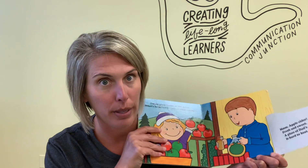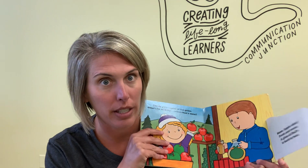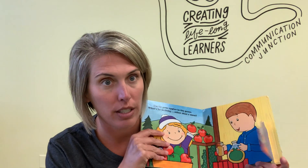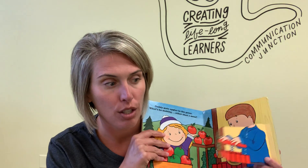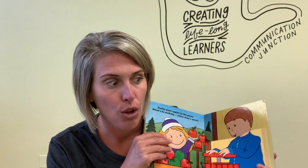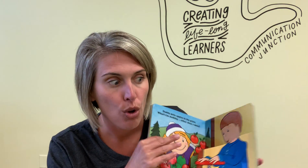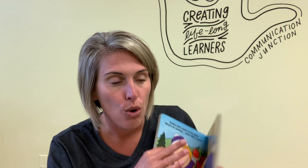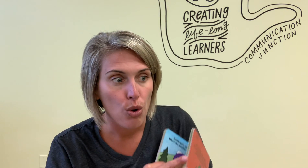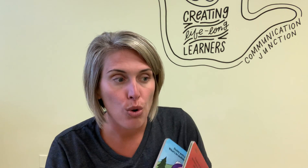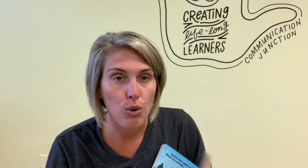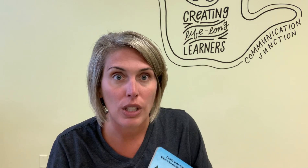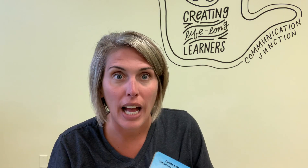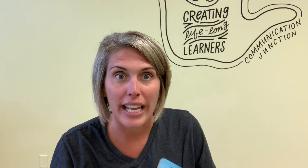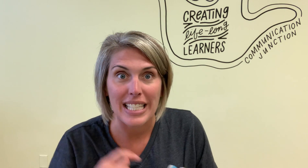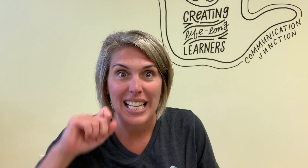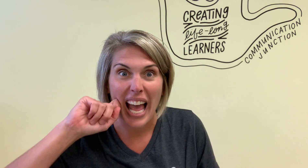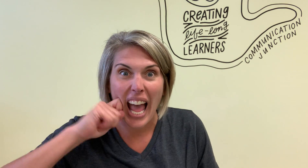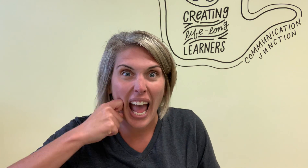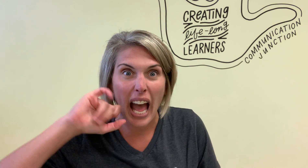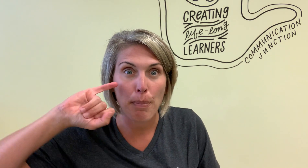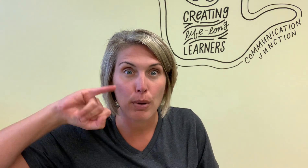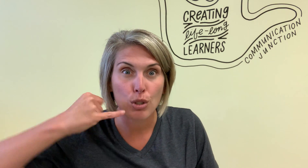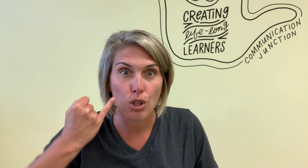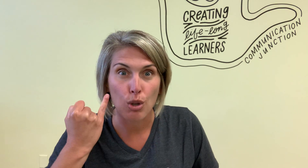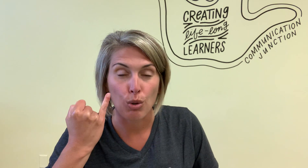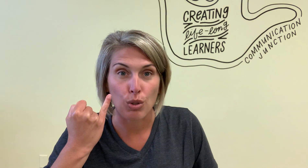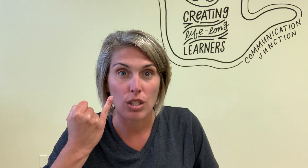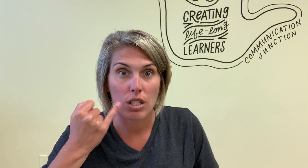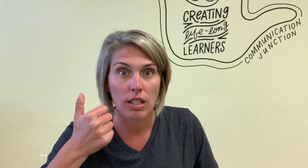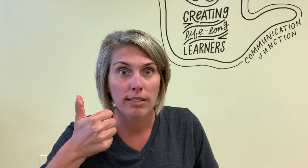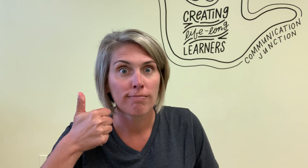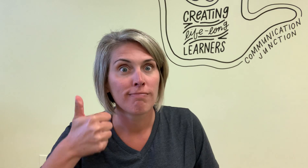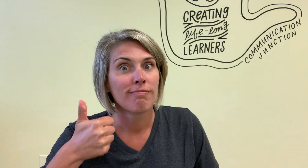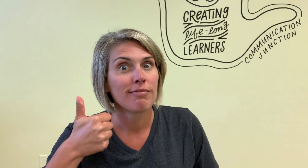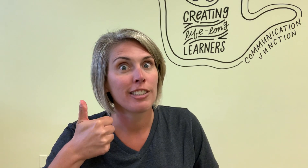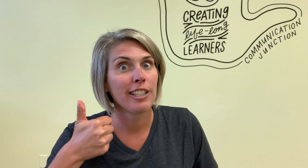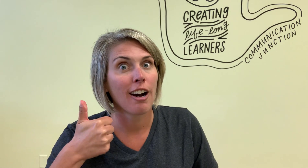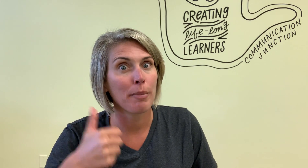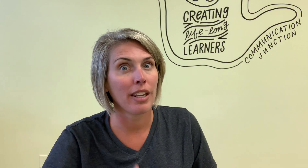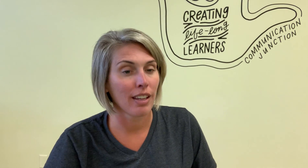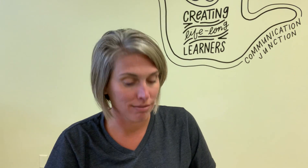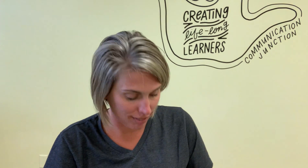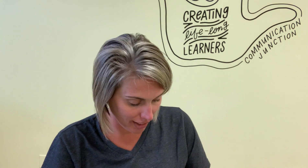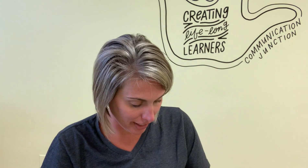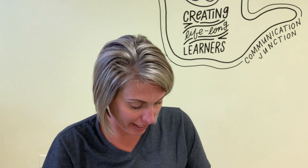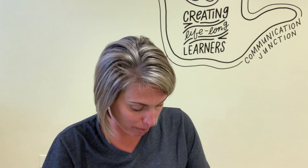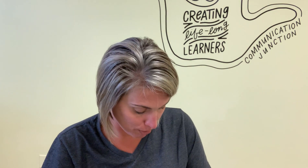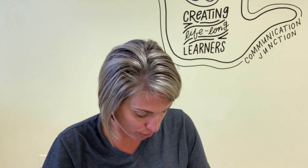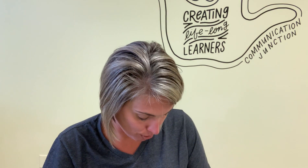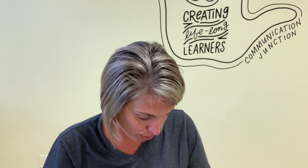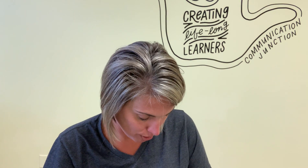beat. Who likes apple juice? Yummy. I like apple juice.